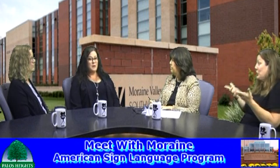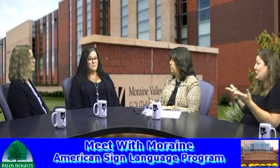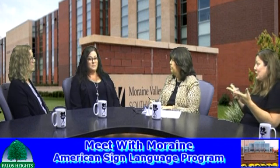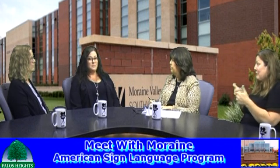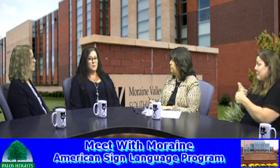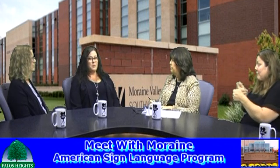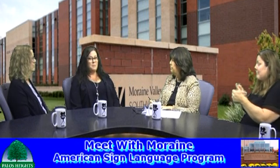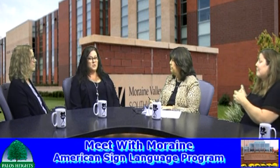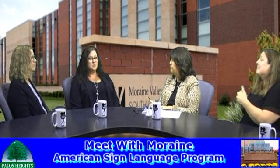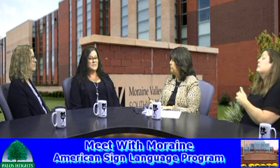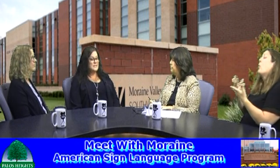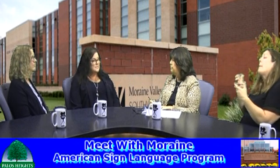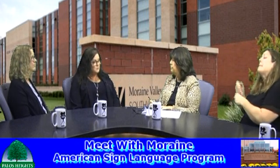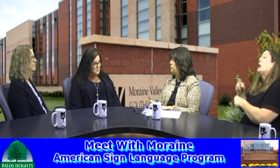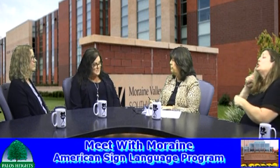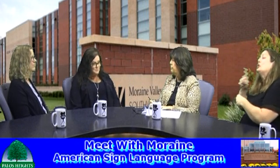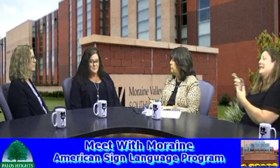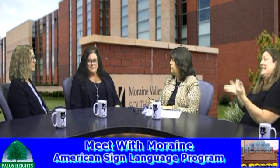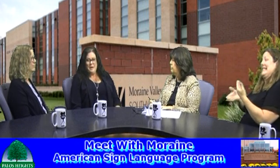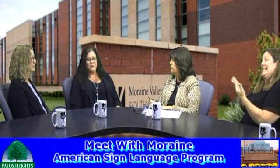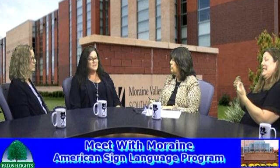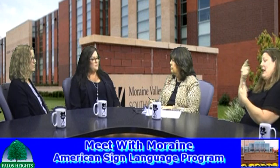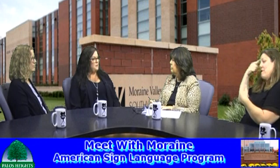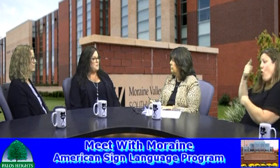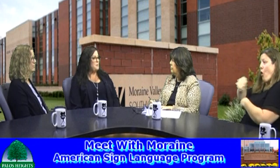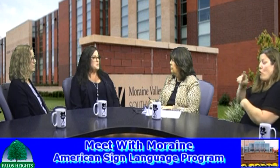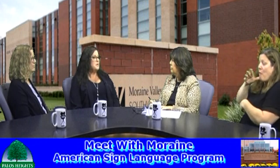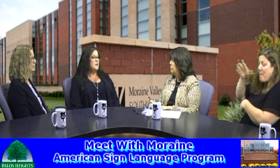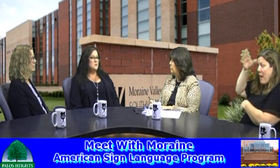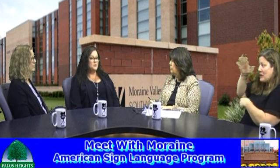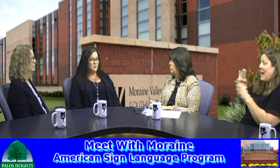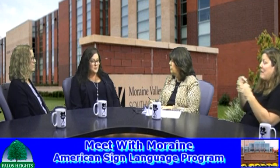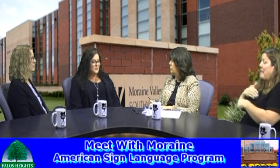So we want to make sure it's easy for these parents and family